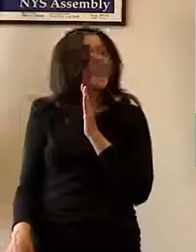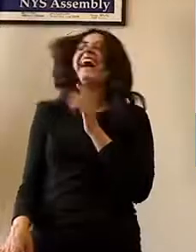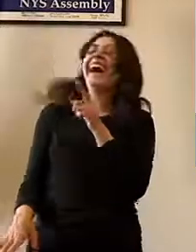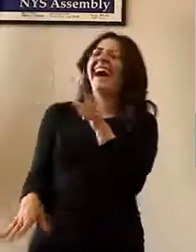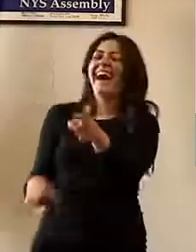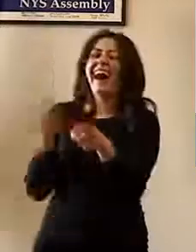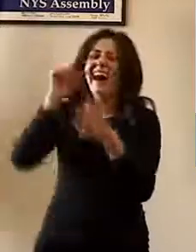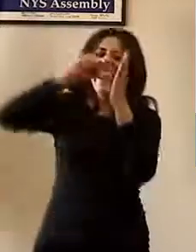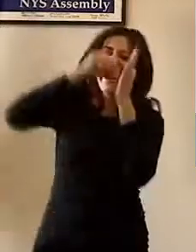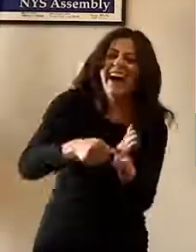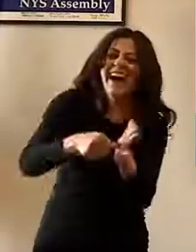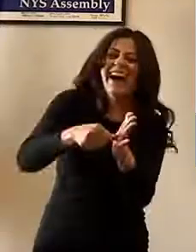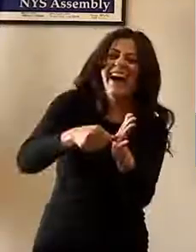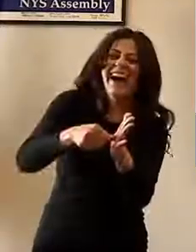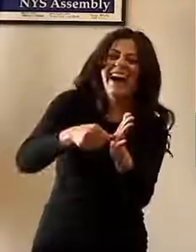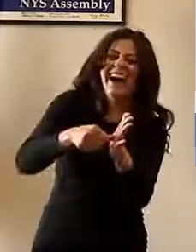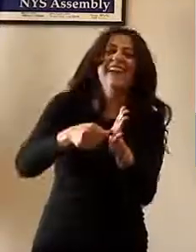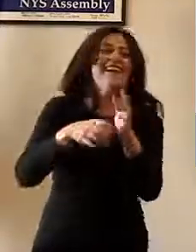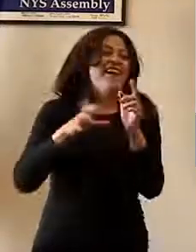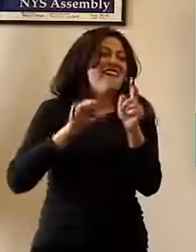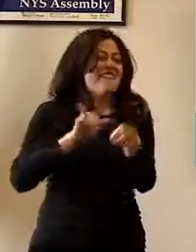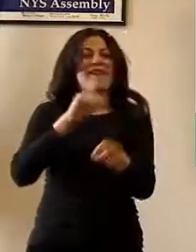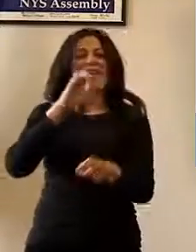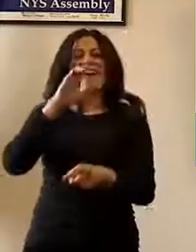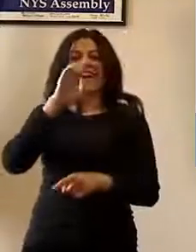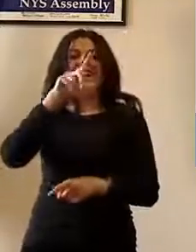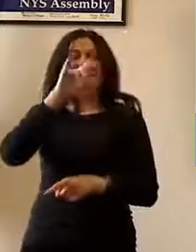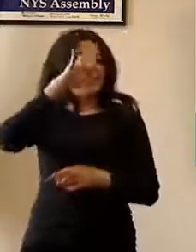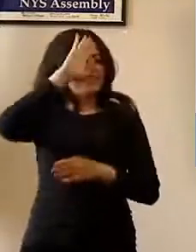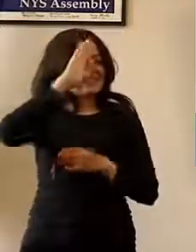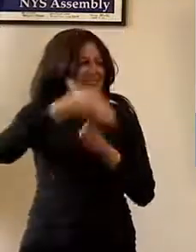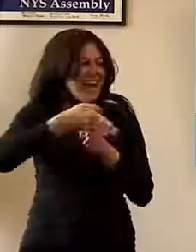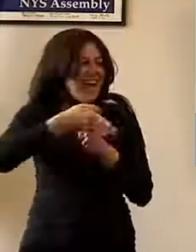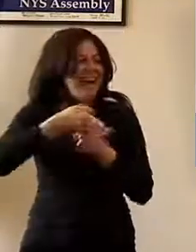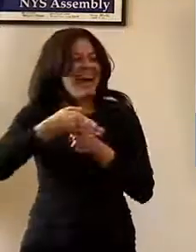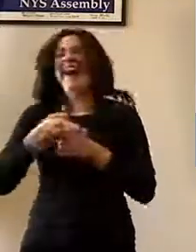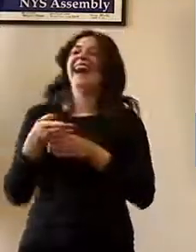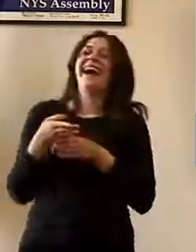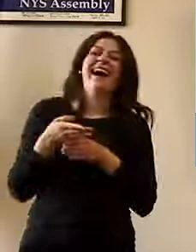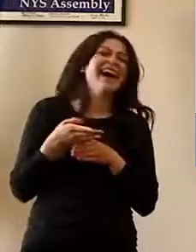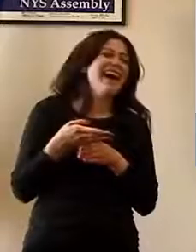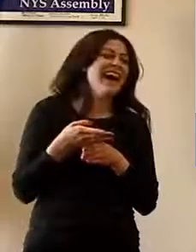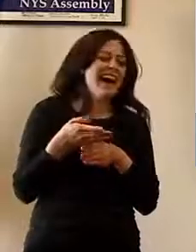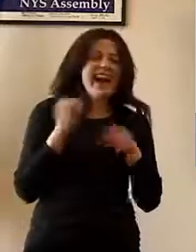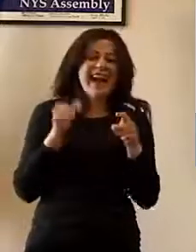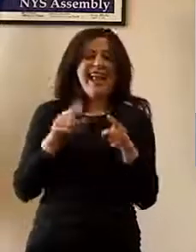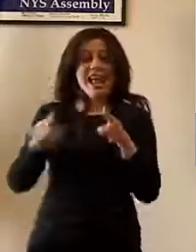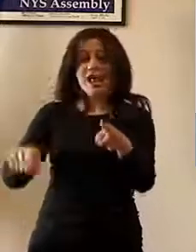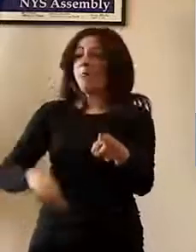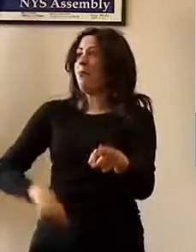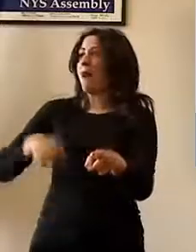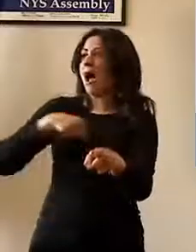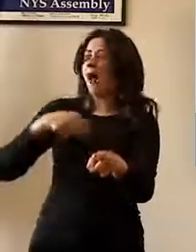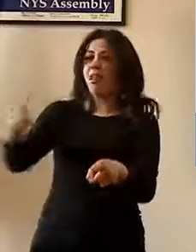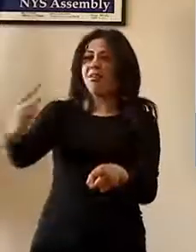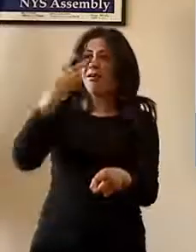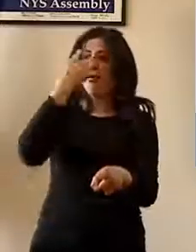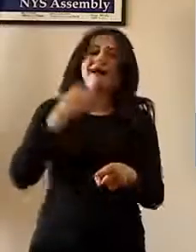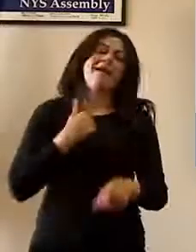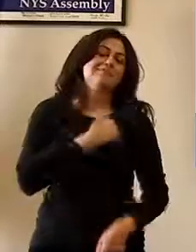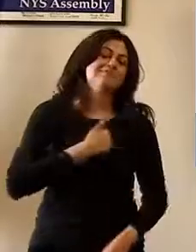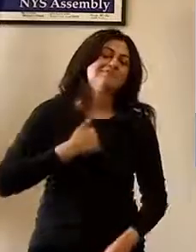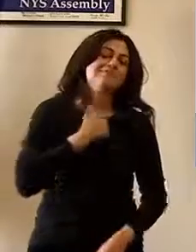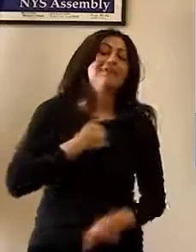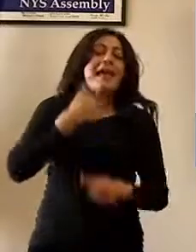Just wanted to be sure. This he's. Is that right? He was very proud of himself. Listen, I'm sorry to do it. Every